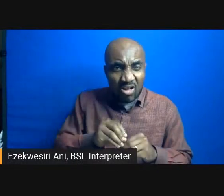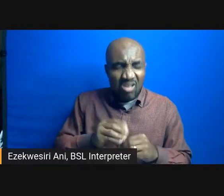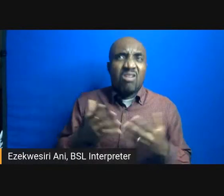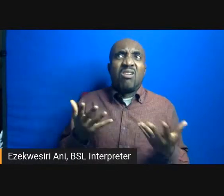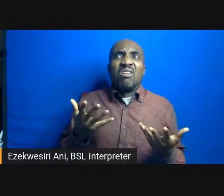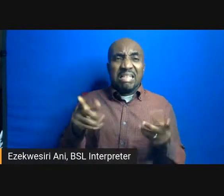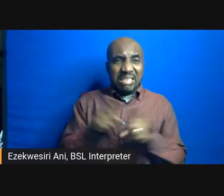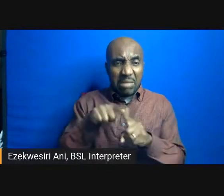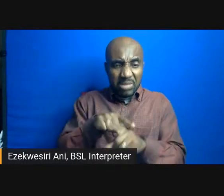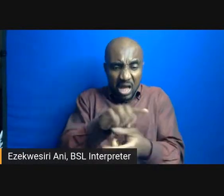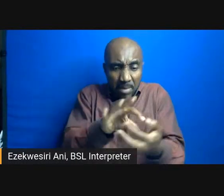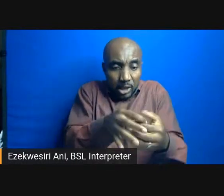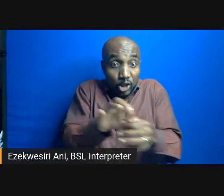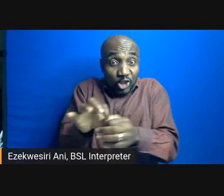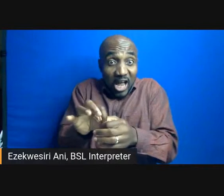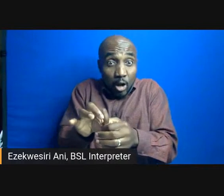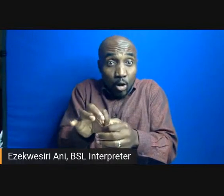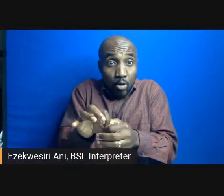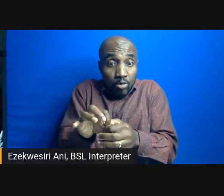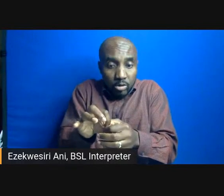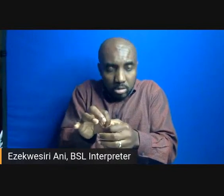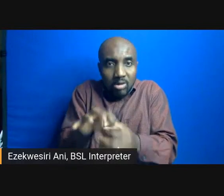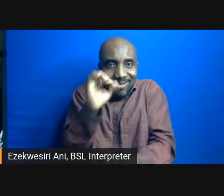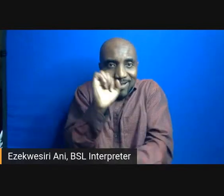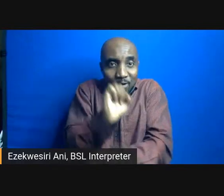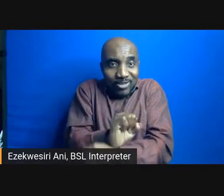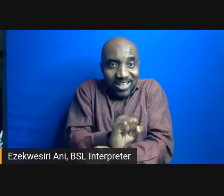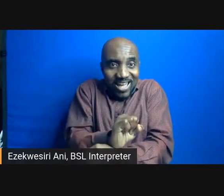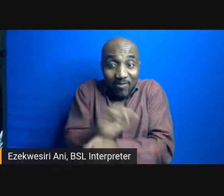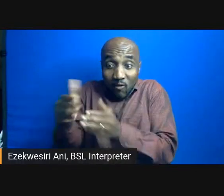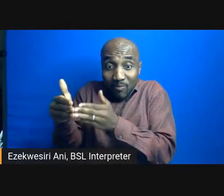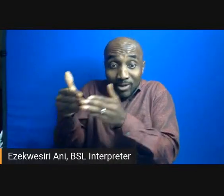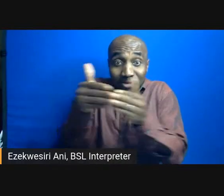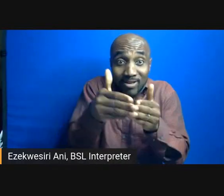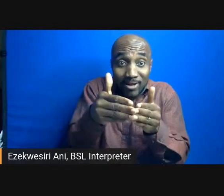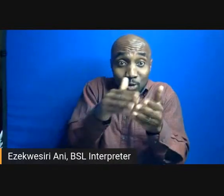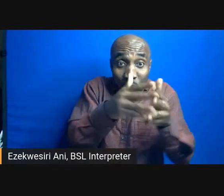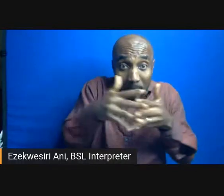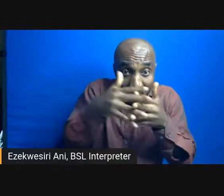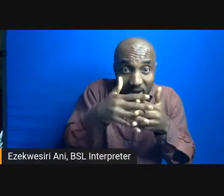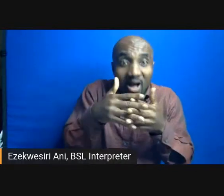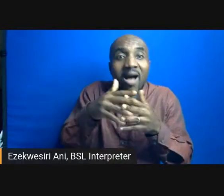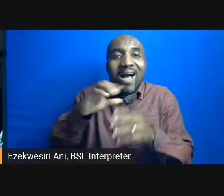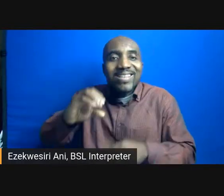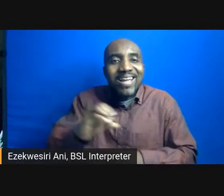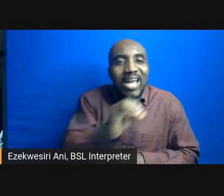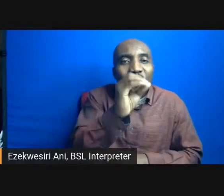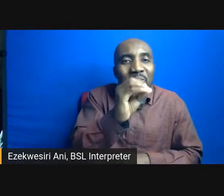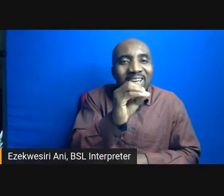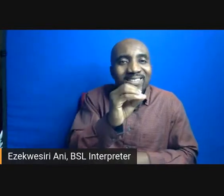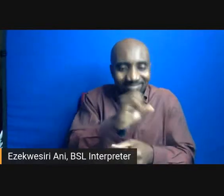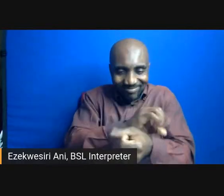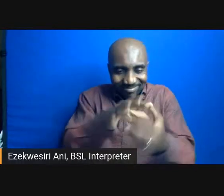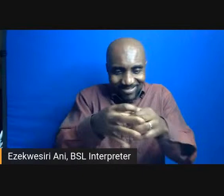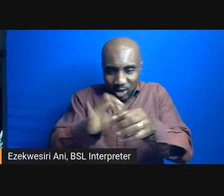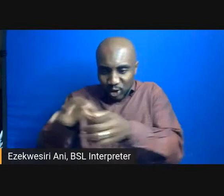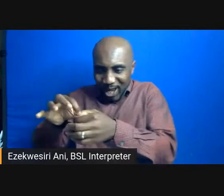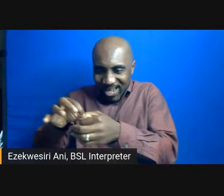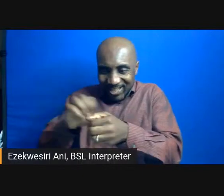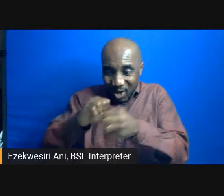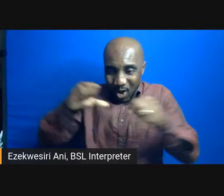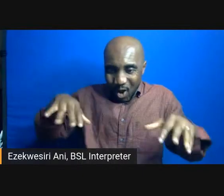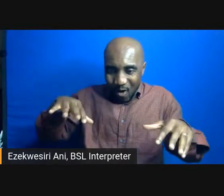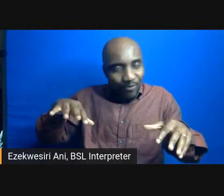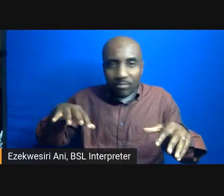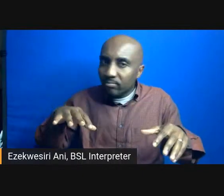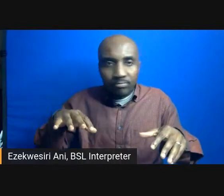While the shackles had been removed from those who had been transported to the US and the West Indies, those chains had simply